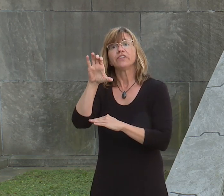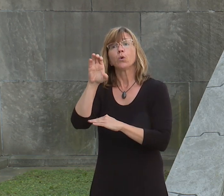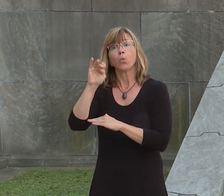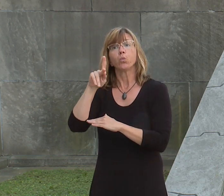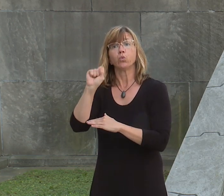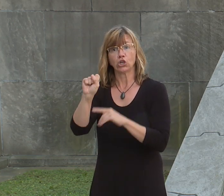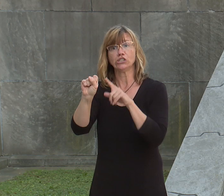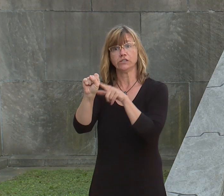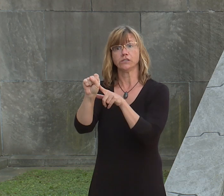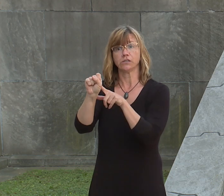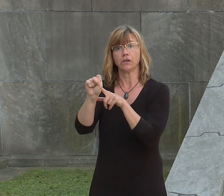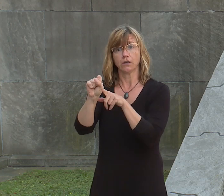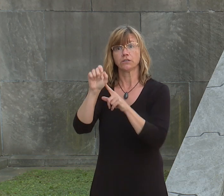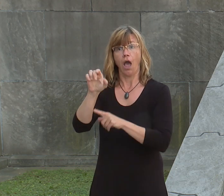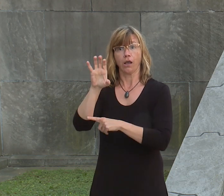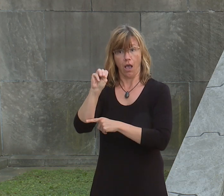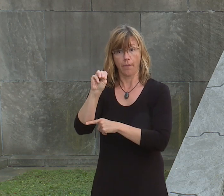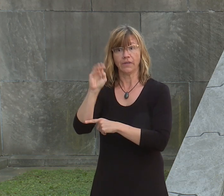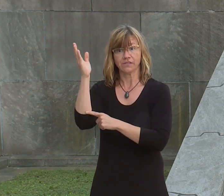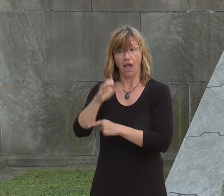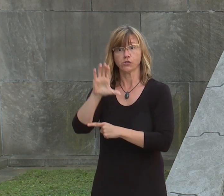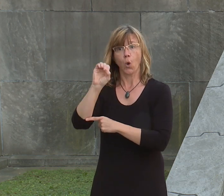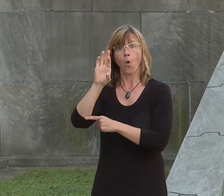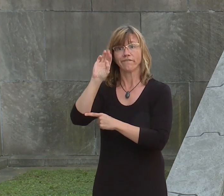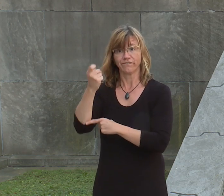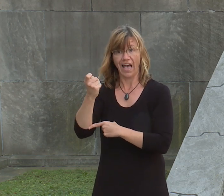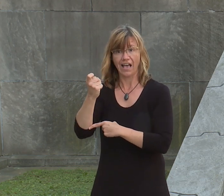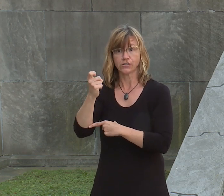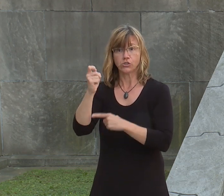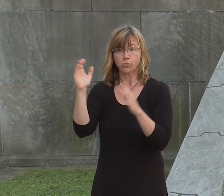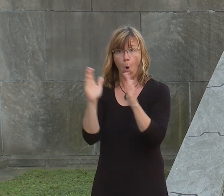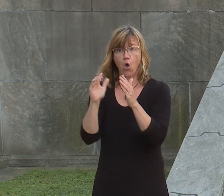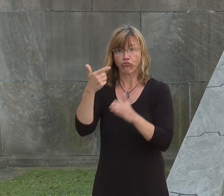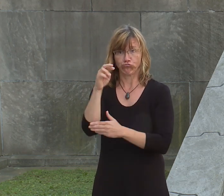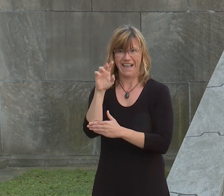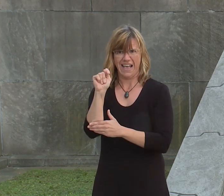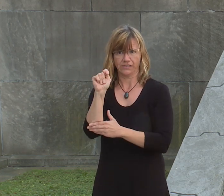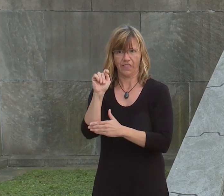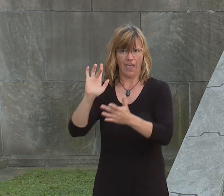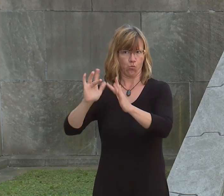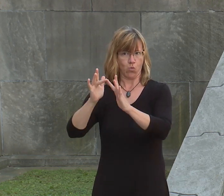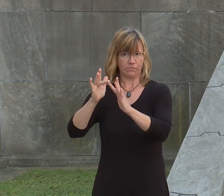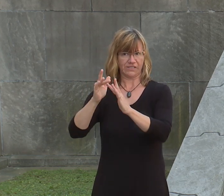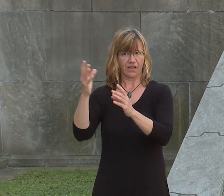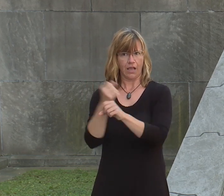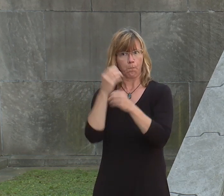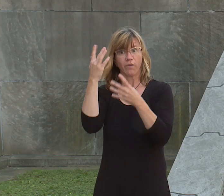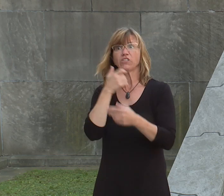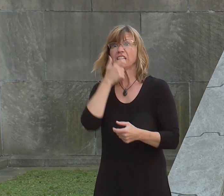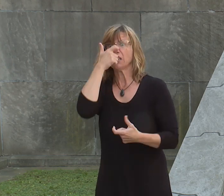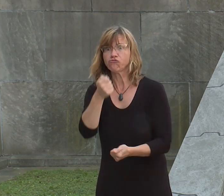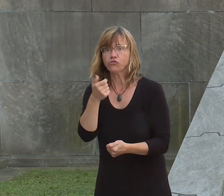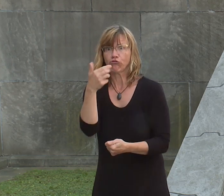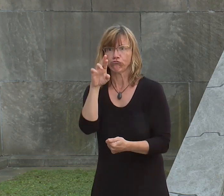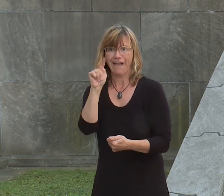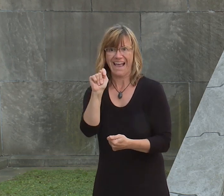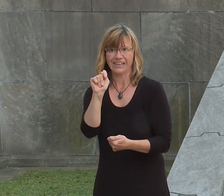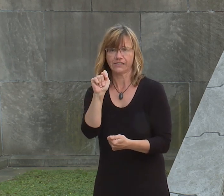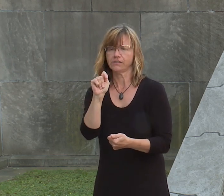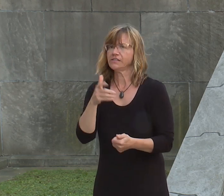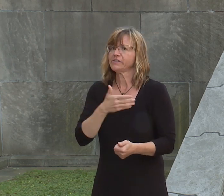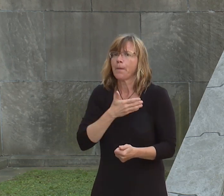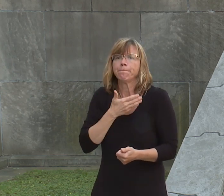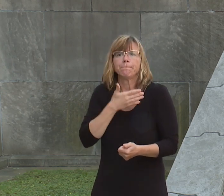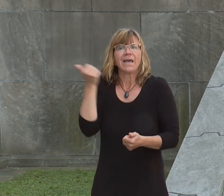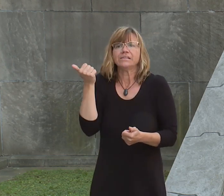civicworks.com/COVAX small grants for more information. Equitably vaccinating residents remains the best way for us to lift our local